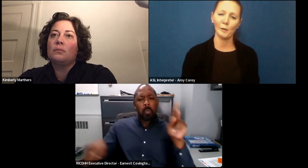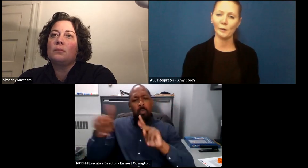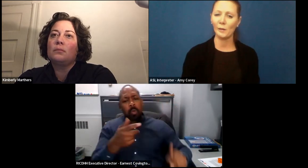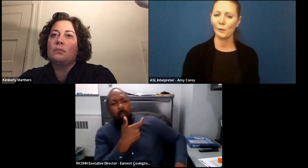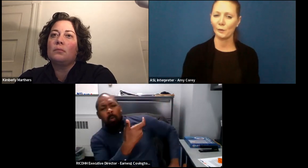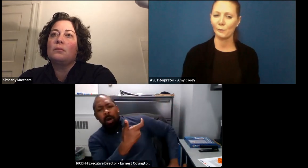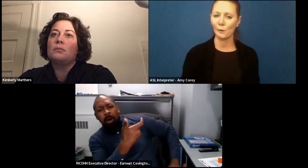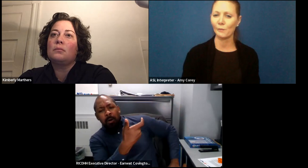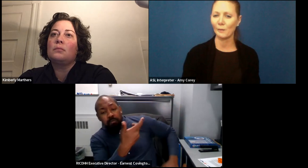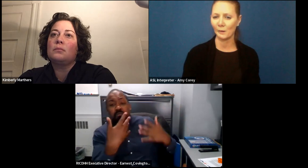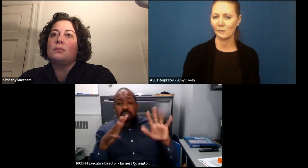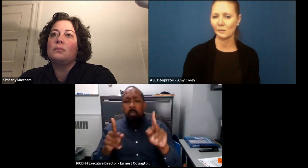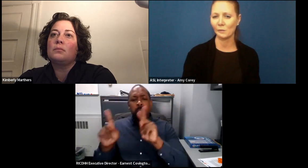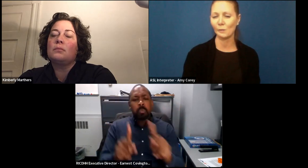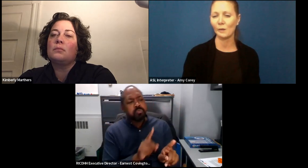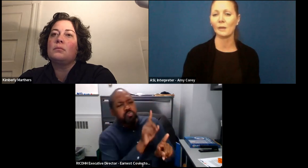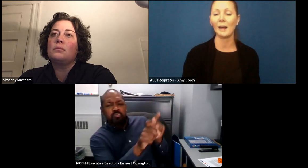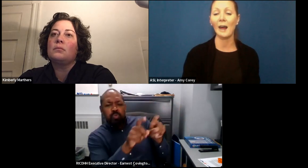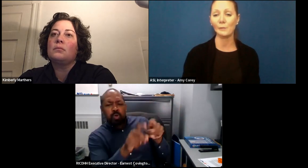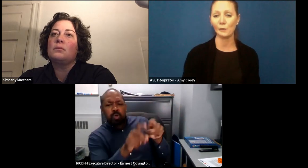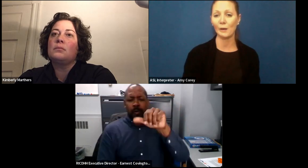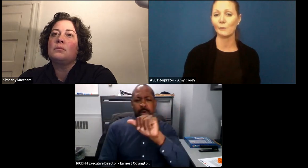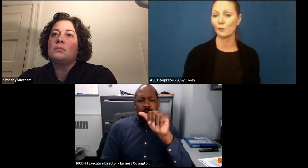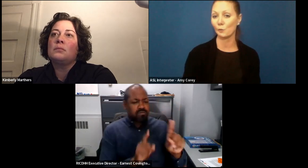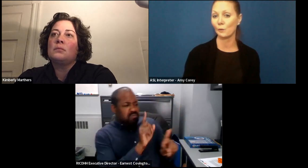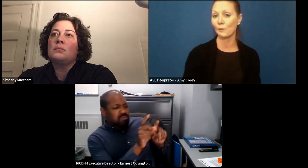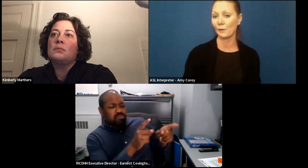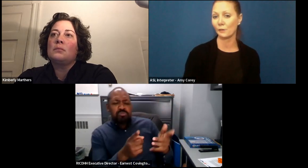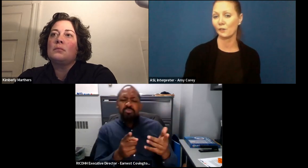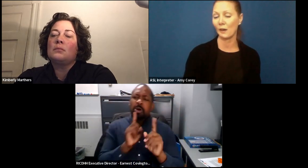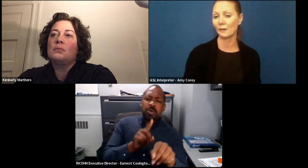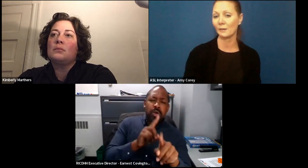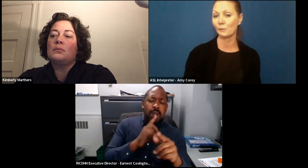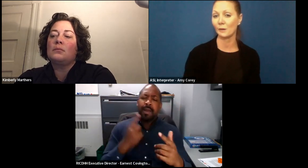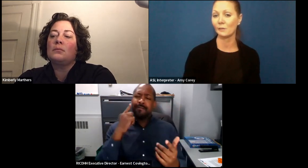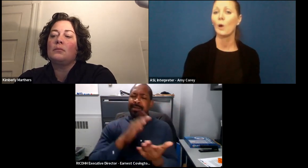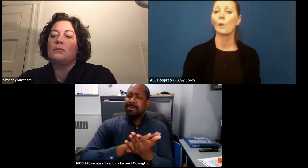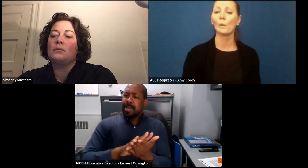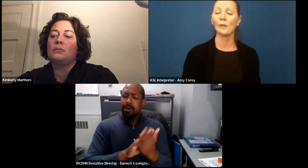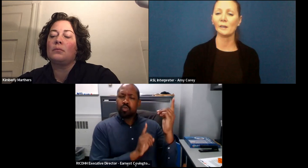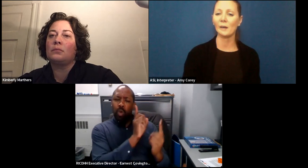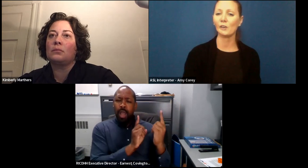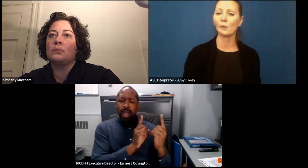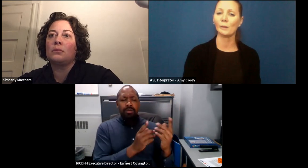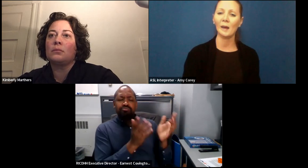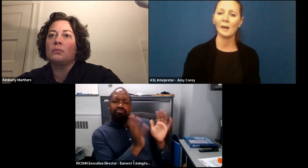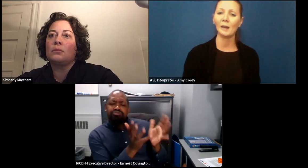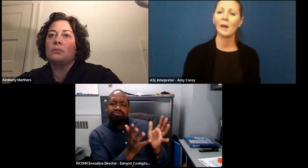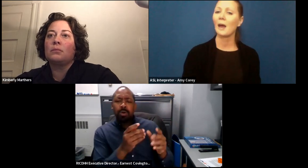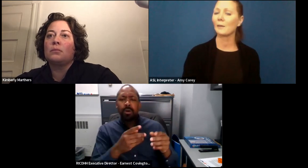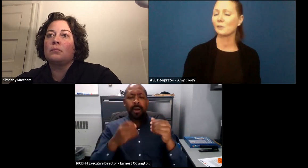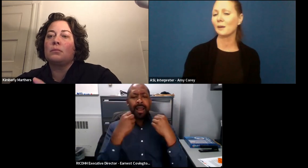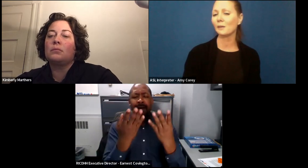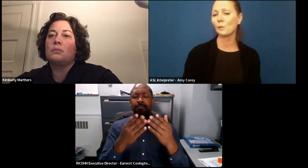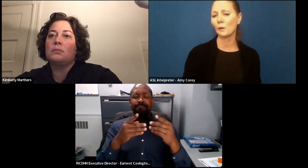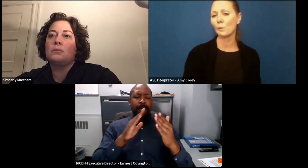about 45 minutes, excuse me. And then after that virtual fireside chat takes place, we then can have a Q&A,